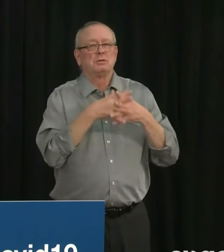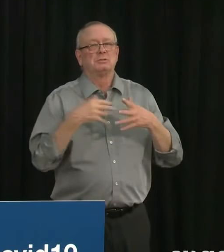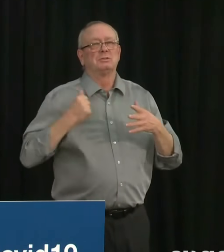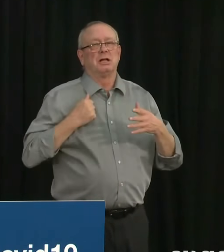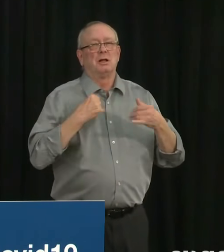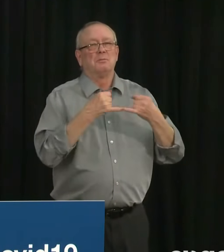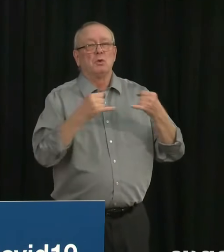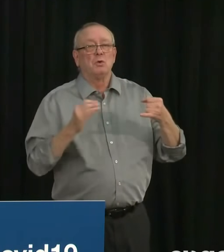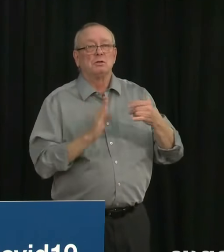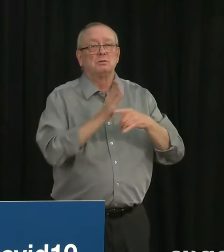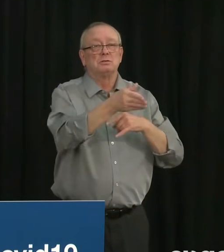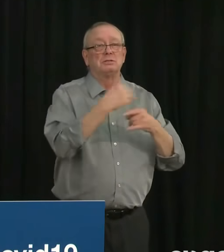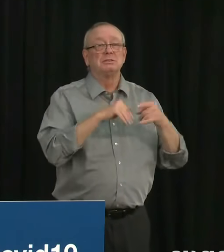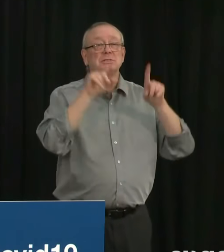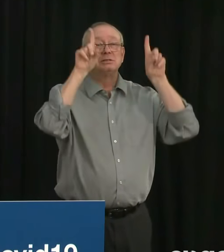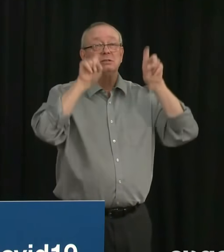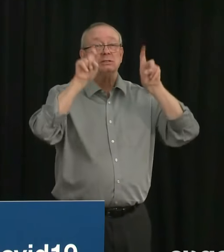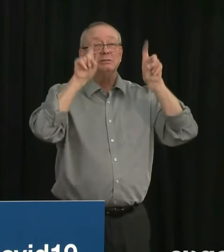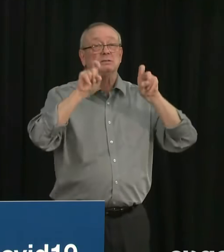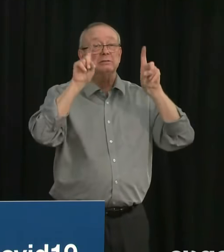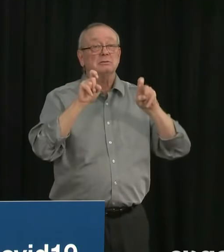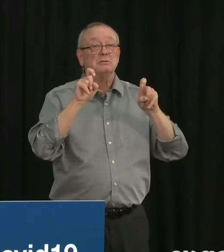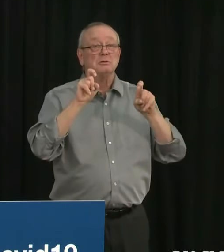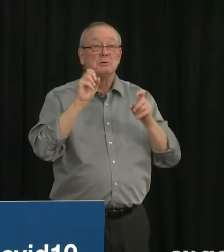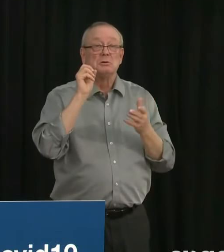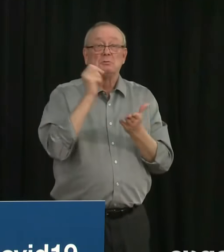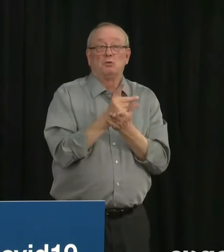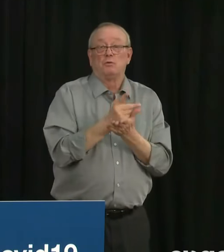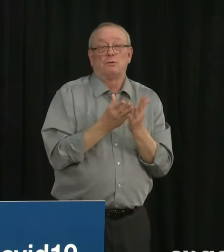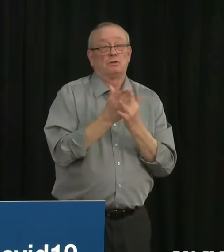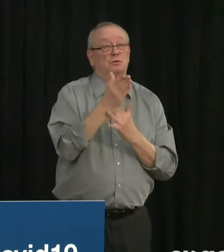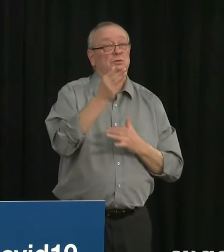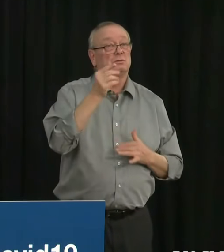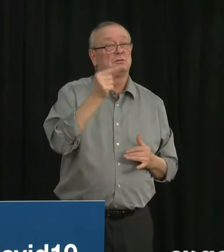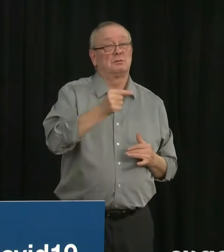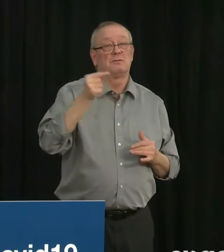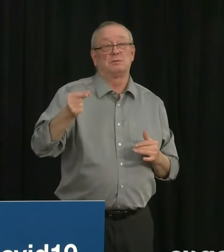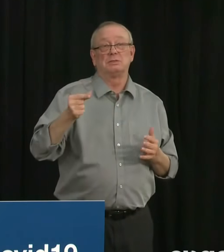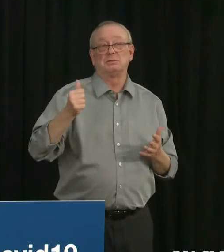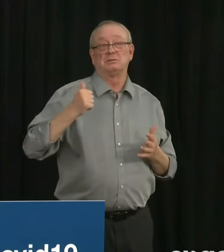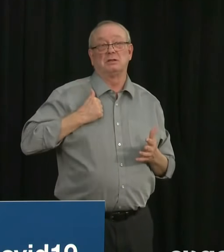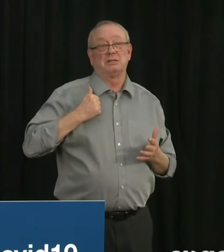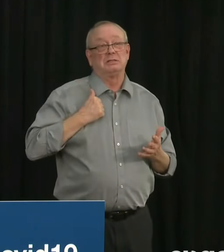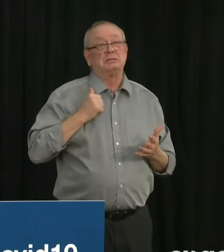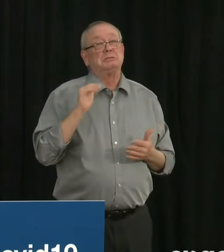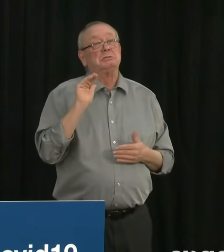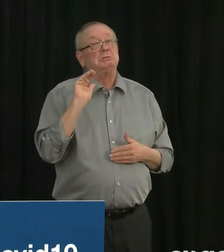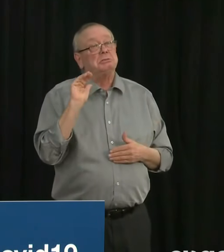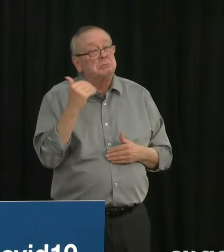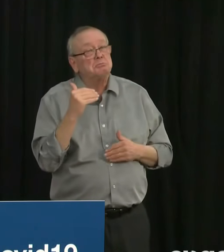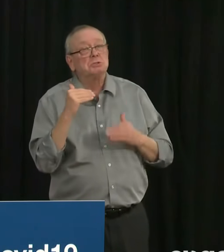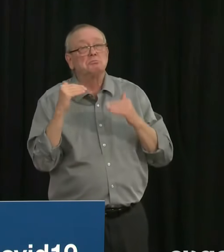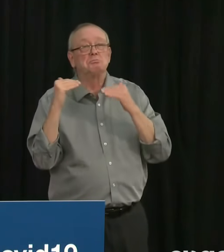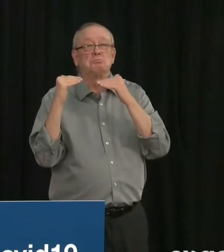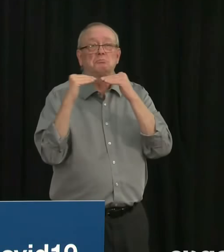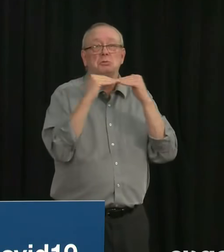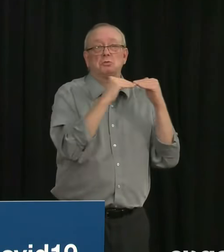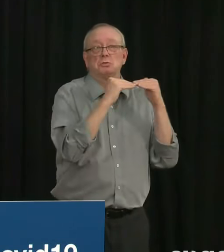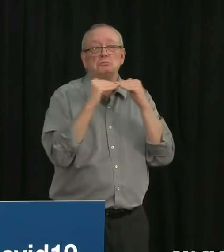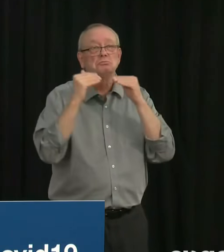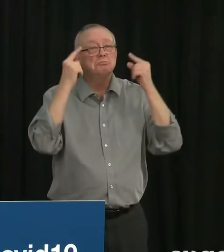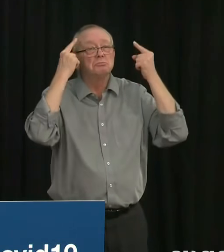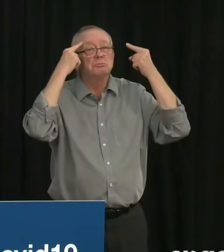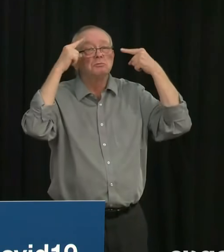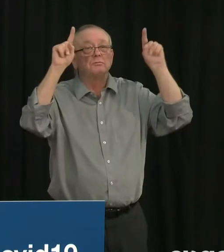that has Health Canada approval, that it is as sensitive and specific as the tests that are being done in the Alberta Provincial